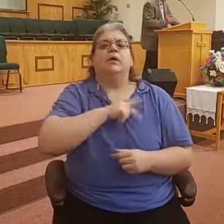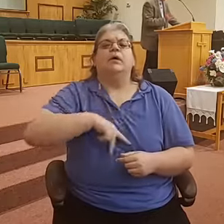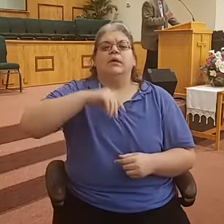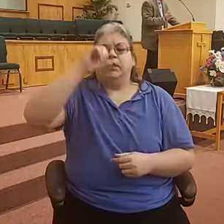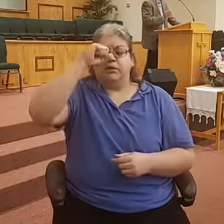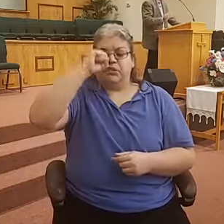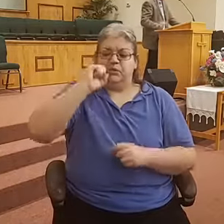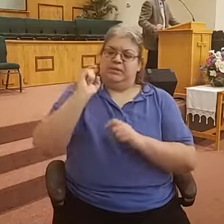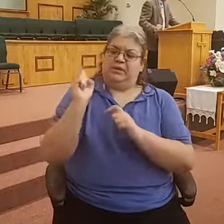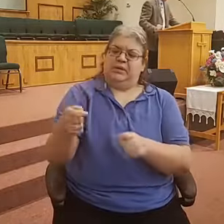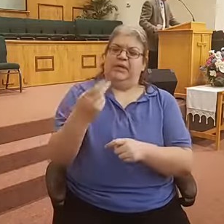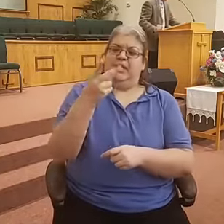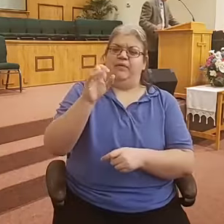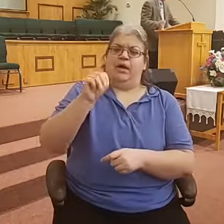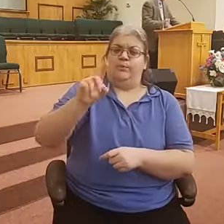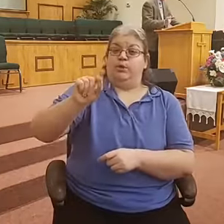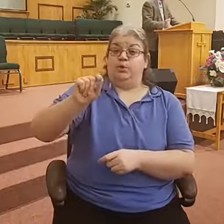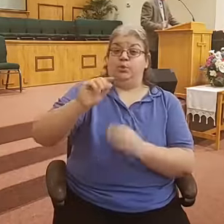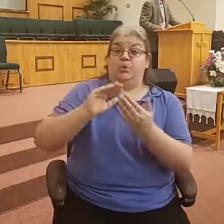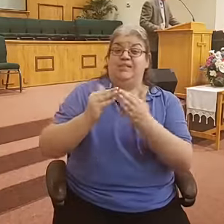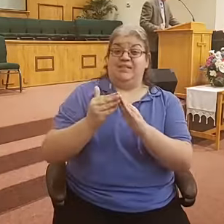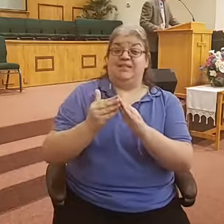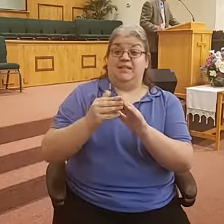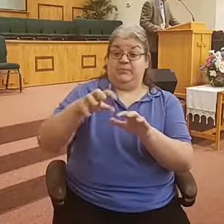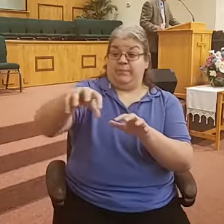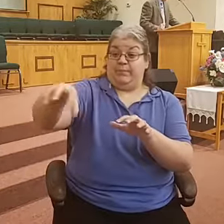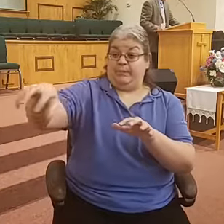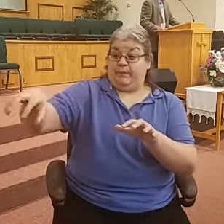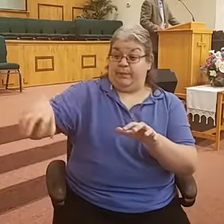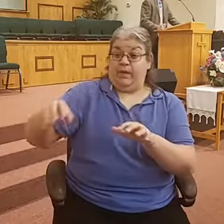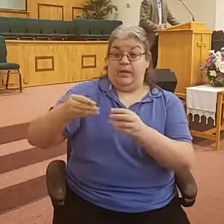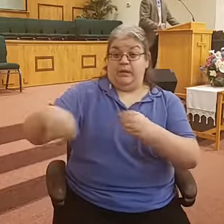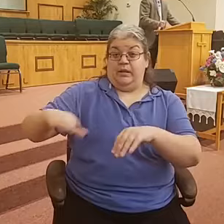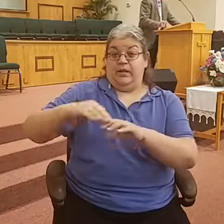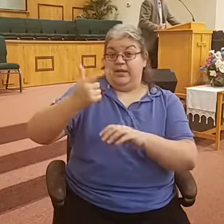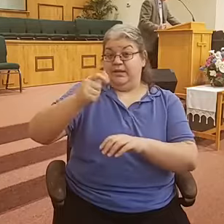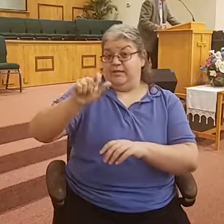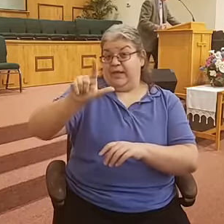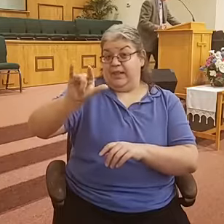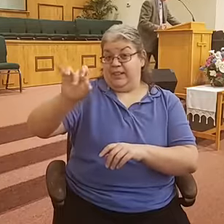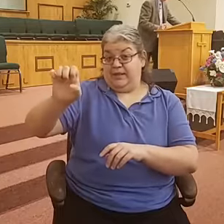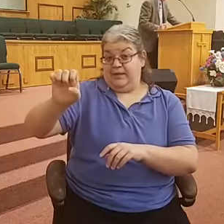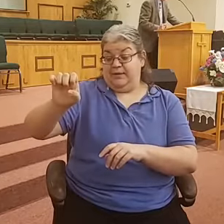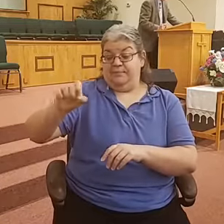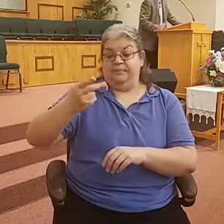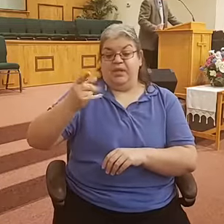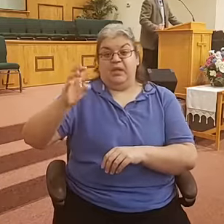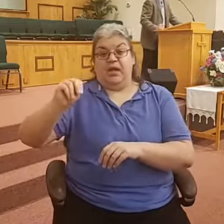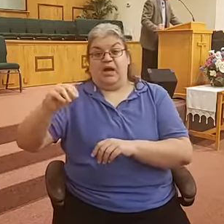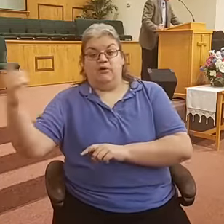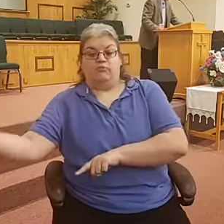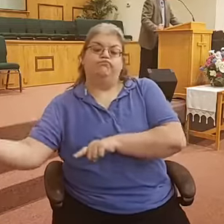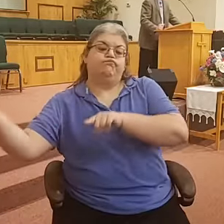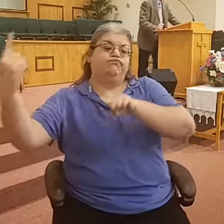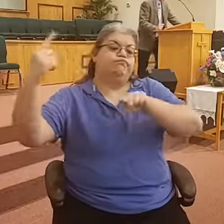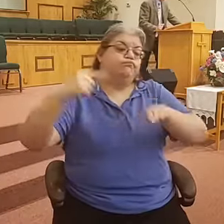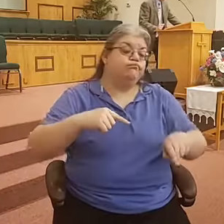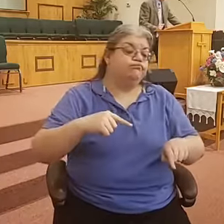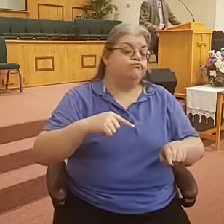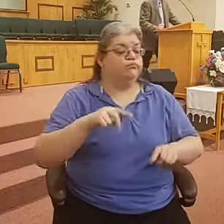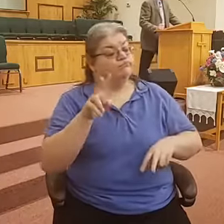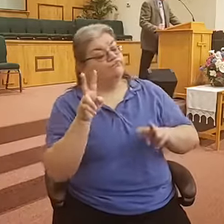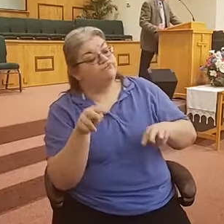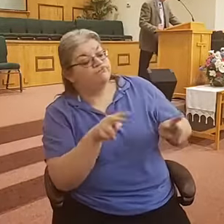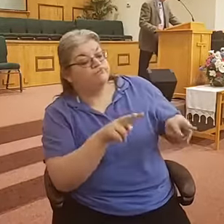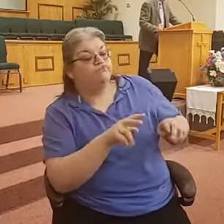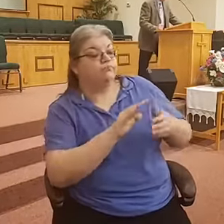gave Hiram 20 cities in the land of Galilee. And Hiram came out from Tyre to see the cities which Solomon